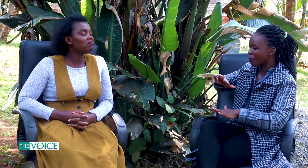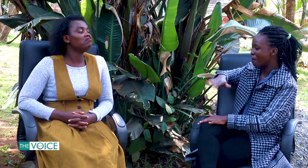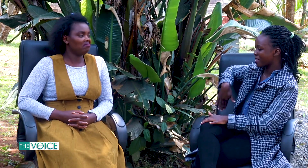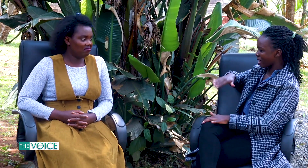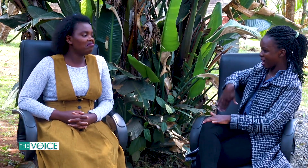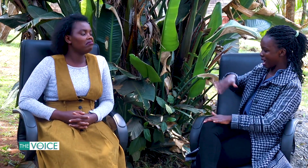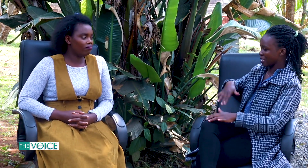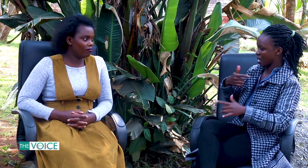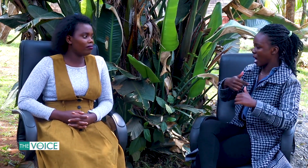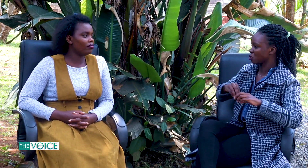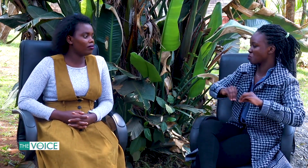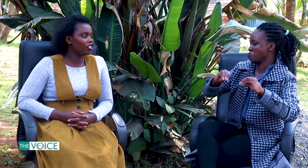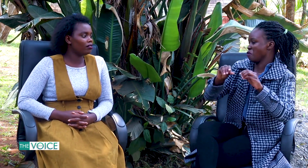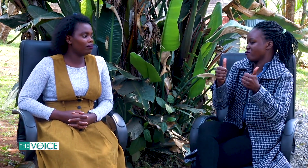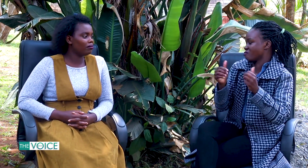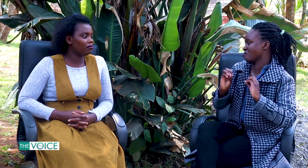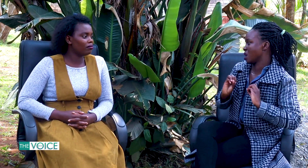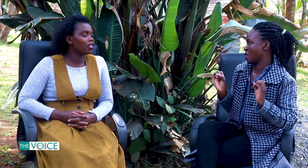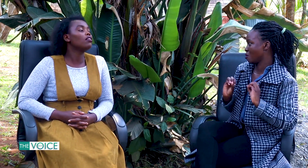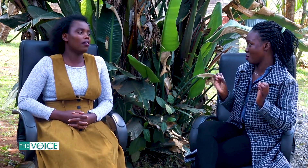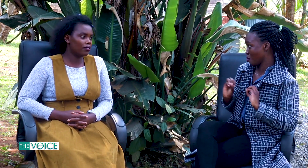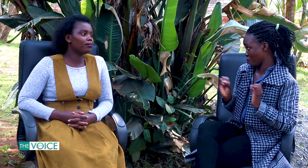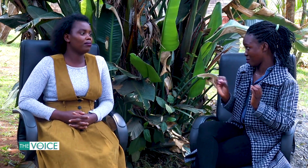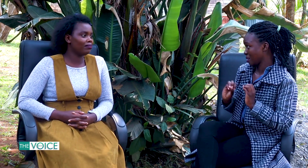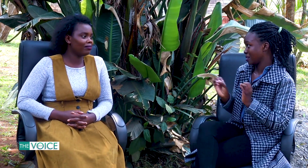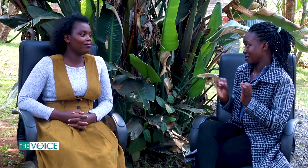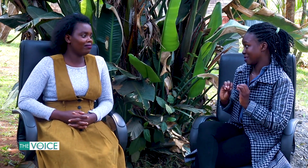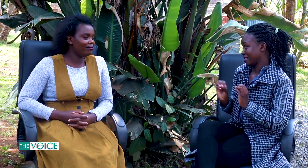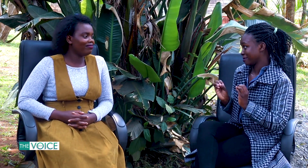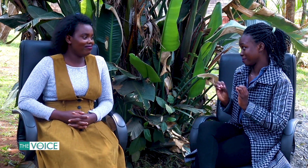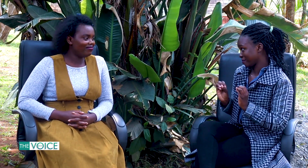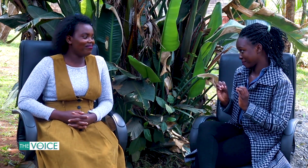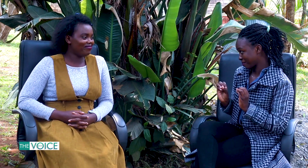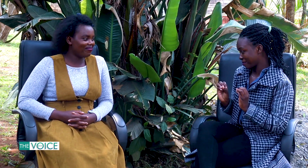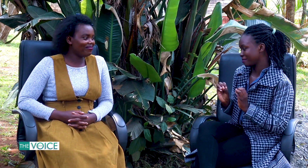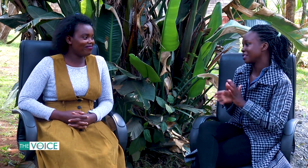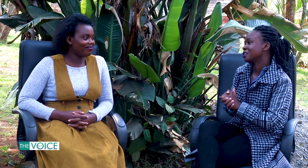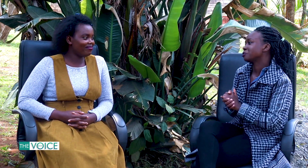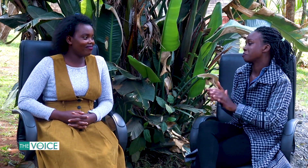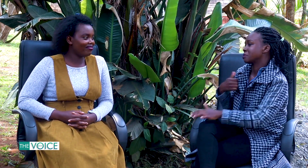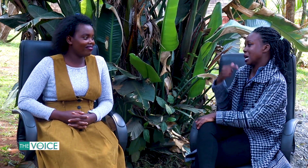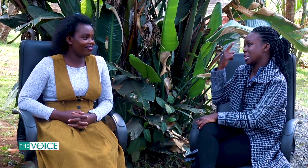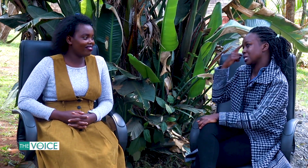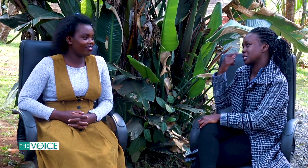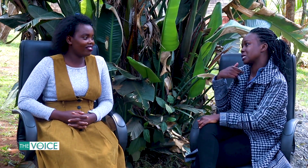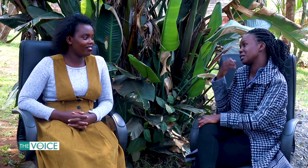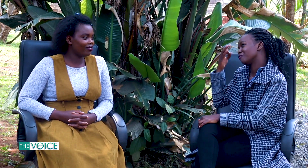we make sure that no one is left behind, that we get to move together. If I move alone, that is not good. So for